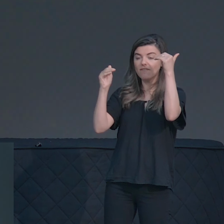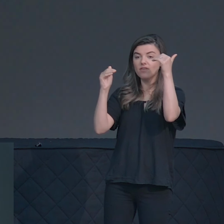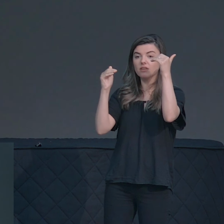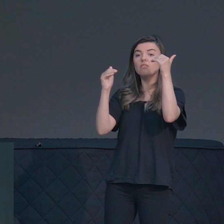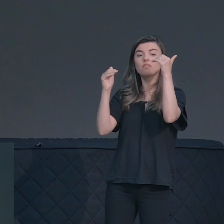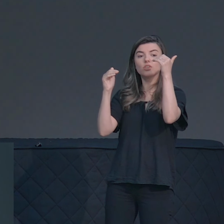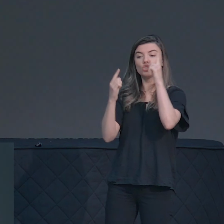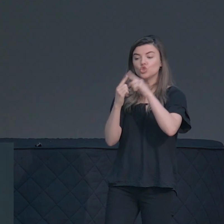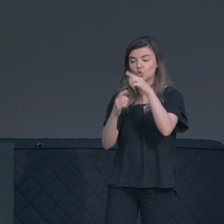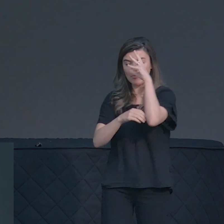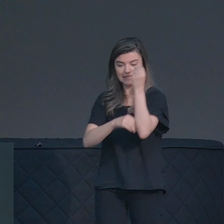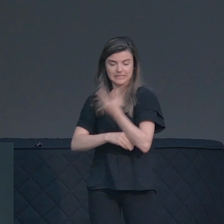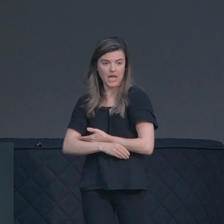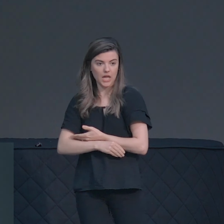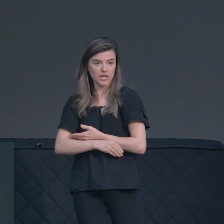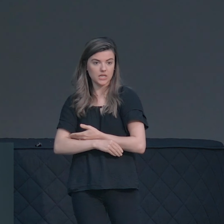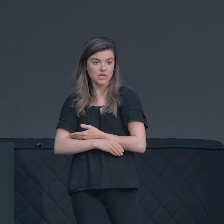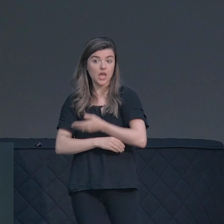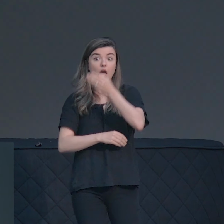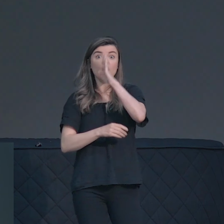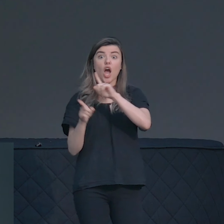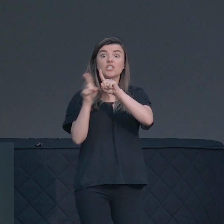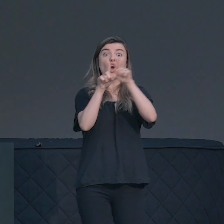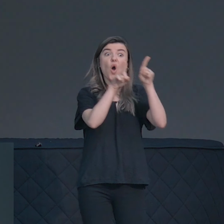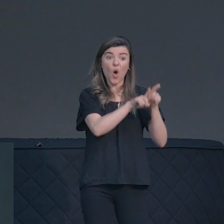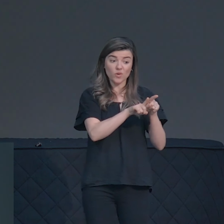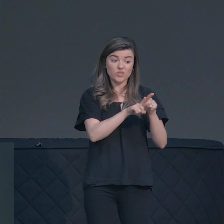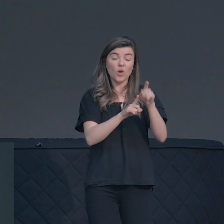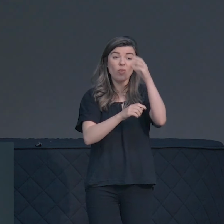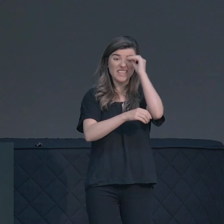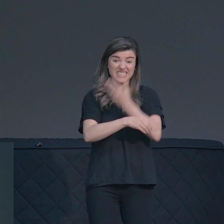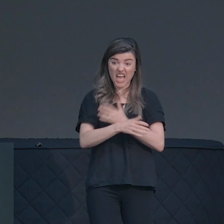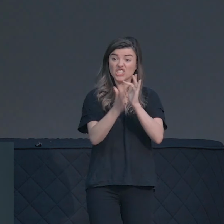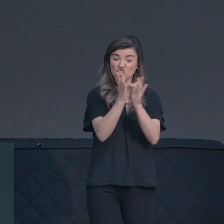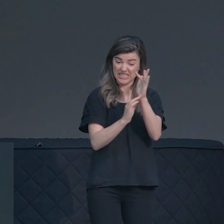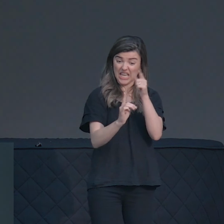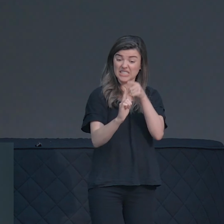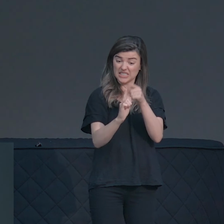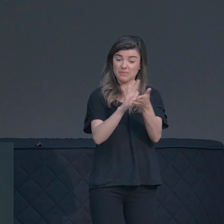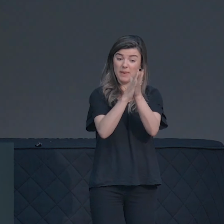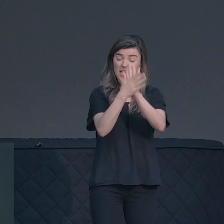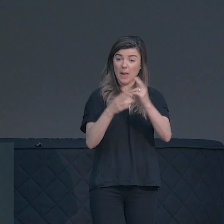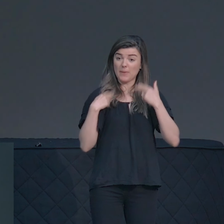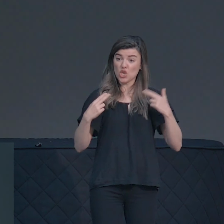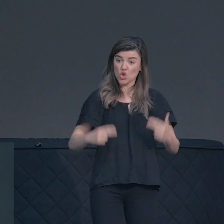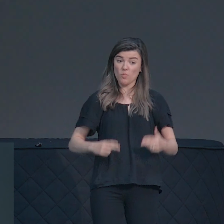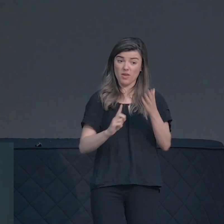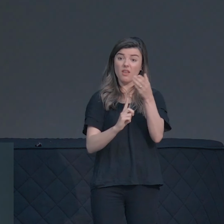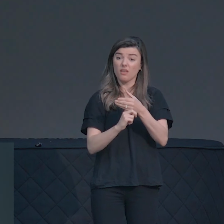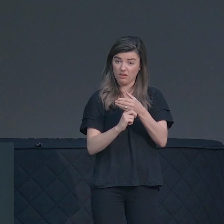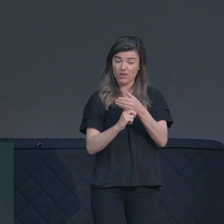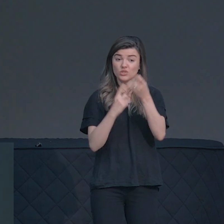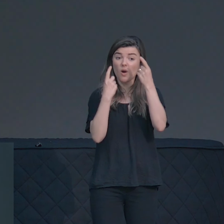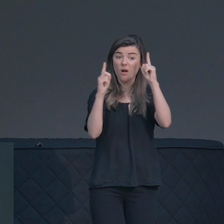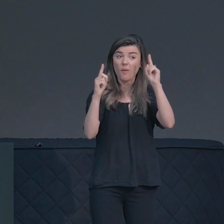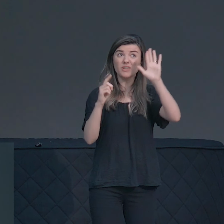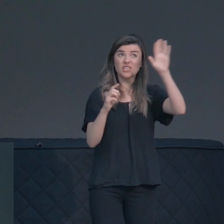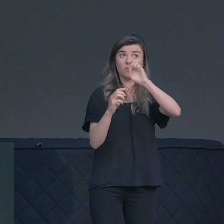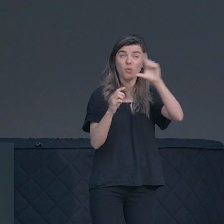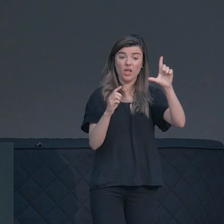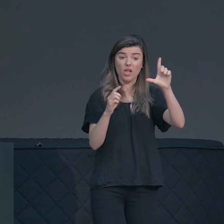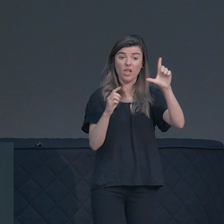Son. God is also the humble Son, Jesus, who's become human to fulfill the Father's will.